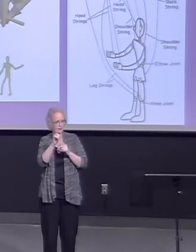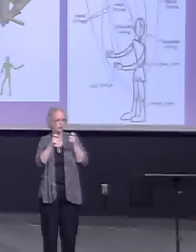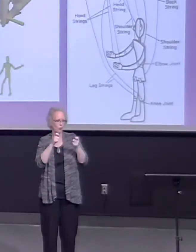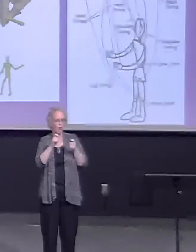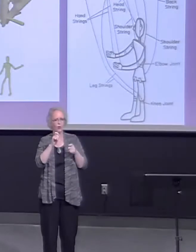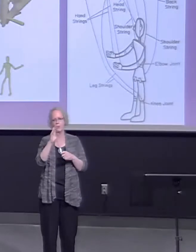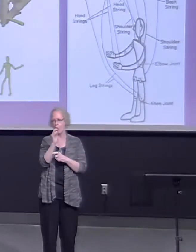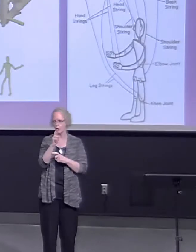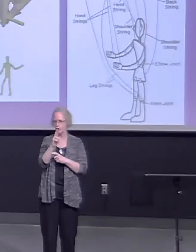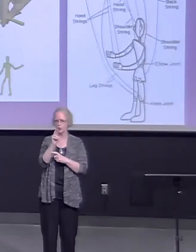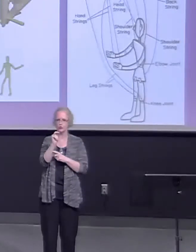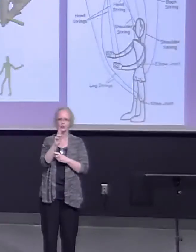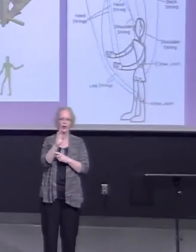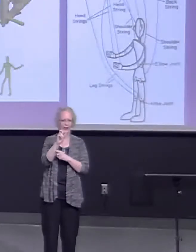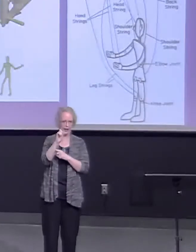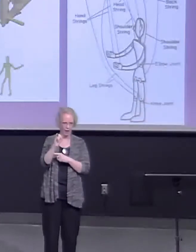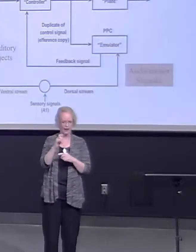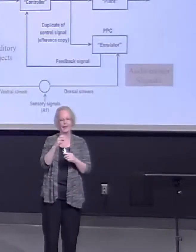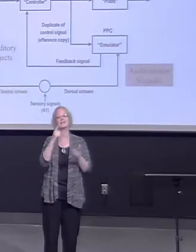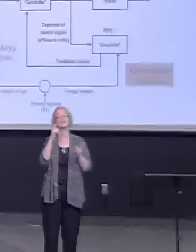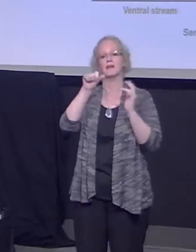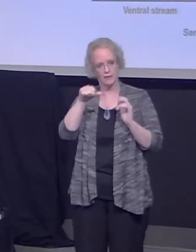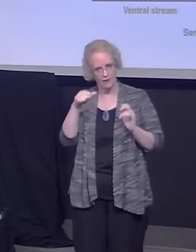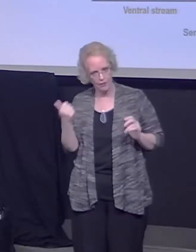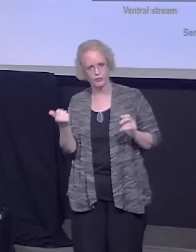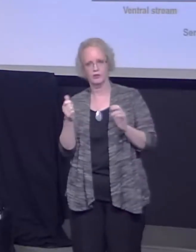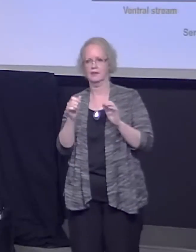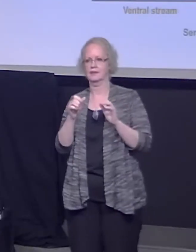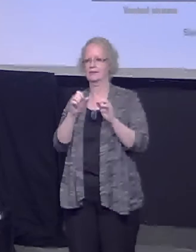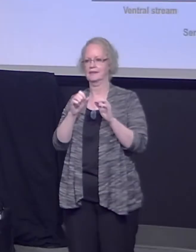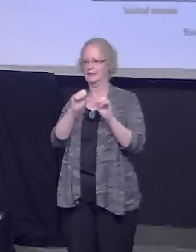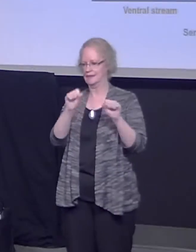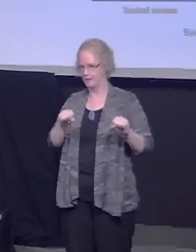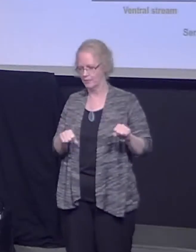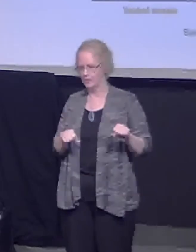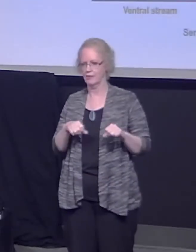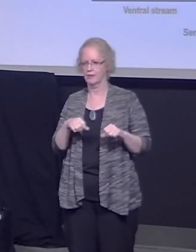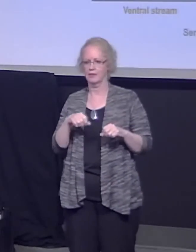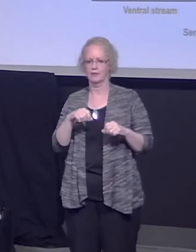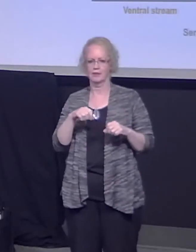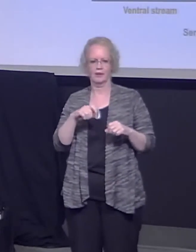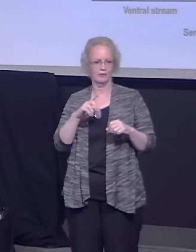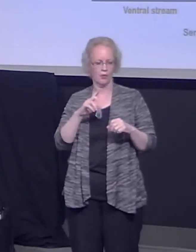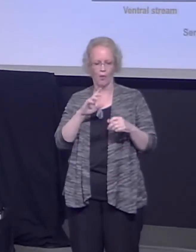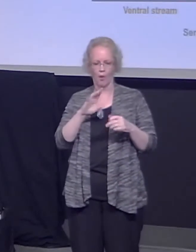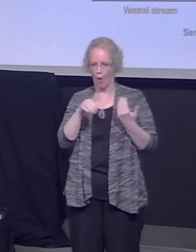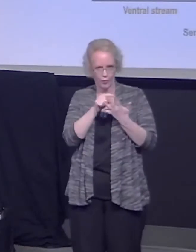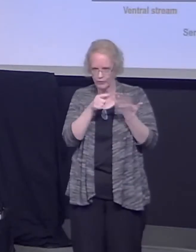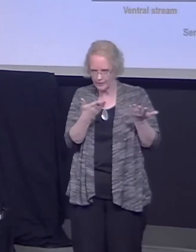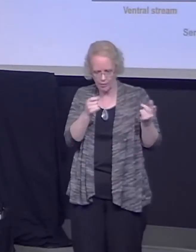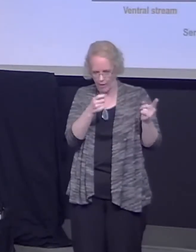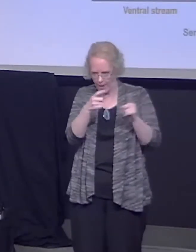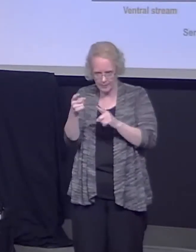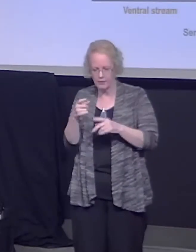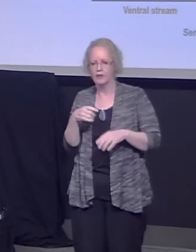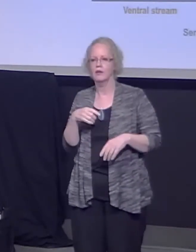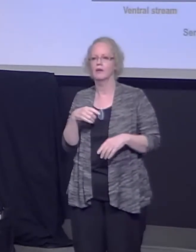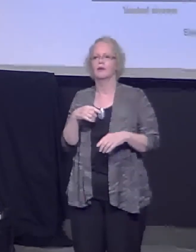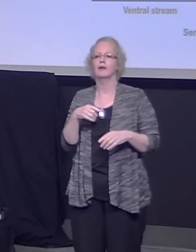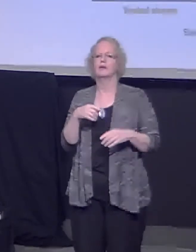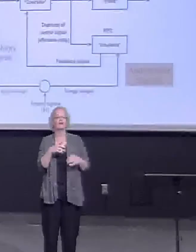is another server system where everything happens. But then the hope comes by using